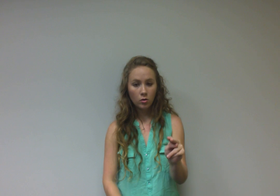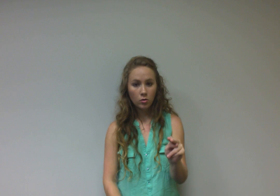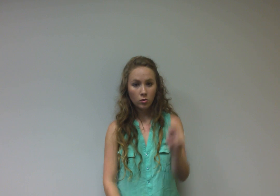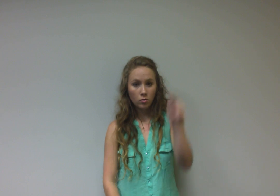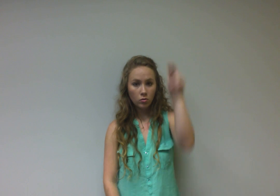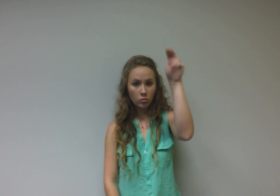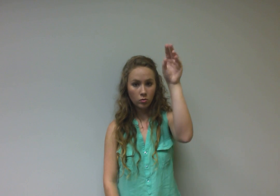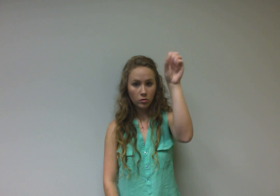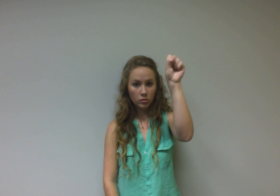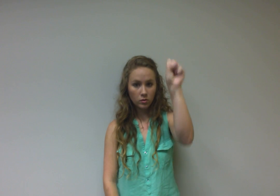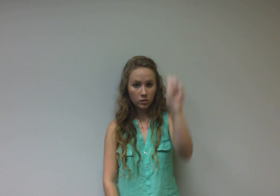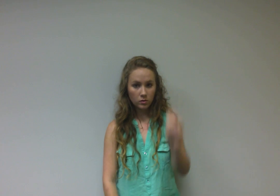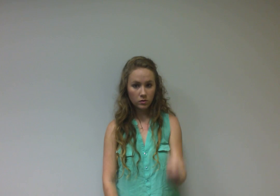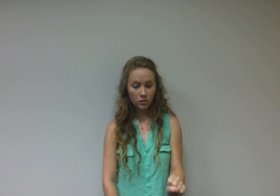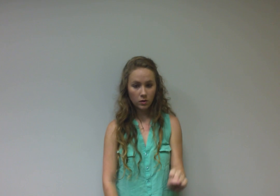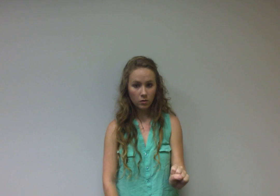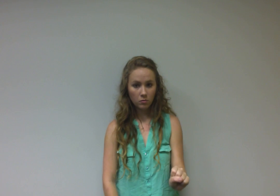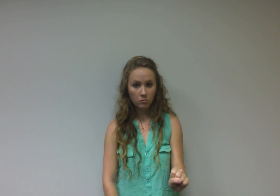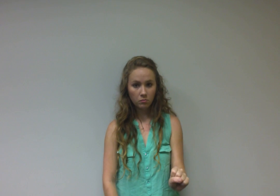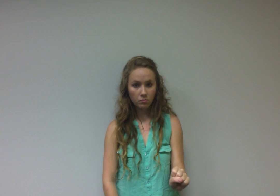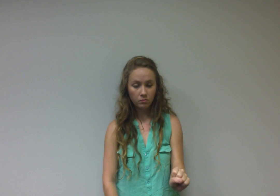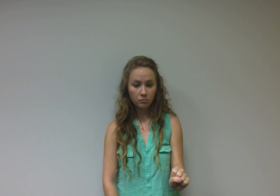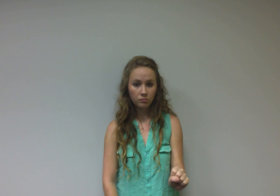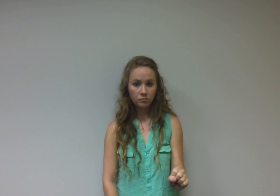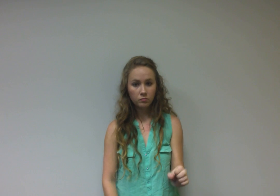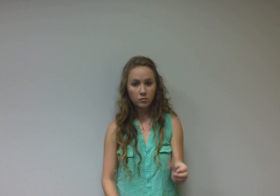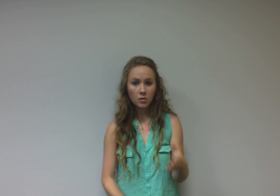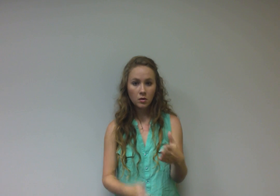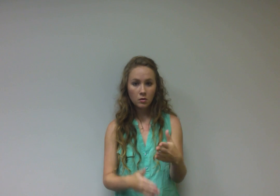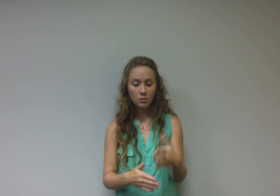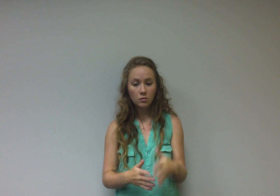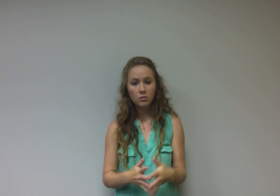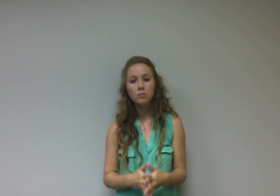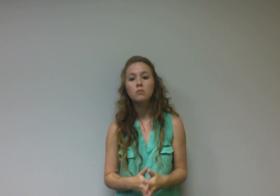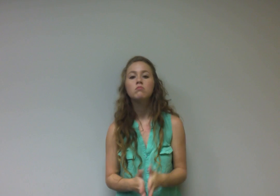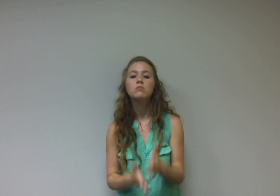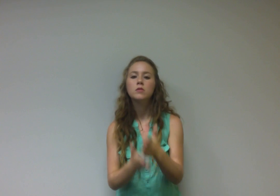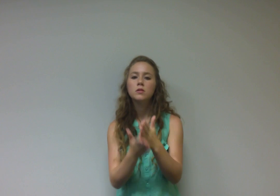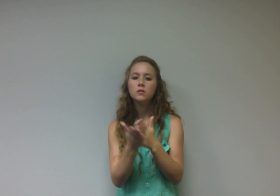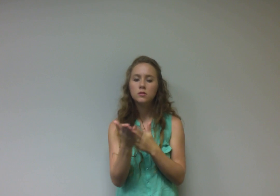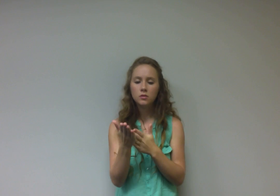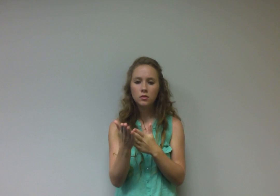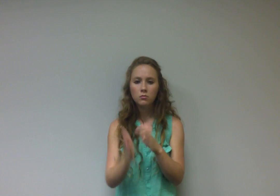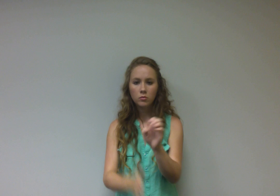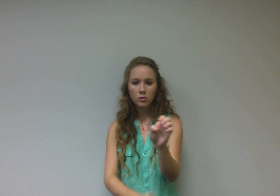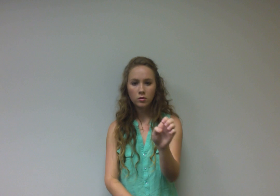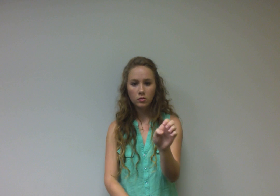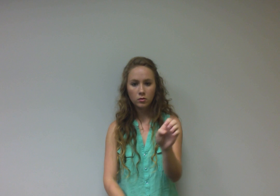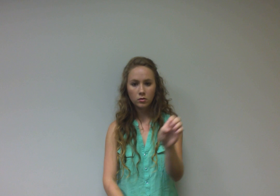They're open to the cool, moist air of the Atlantic, and they're lush and temperate.